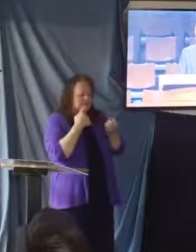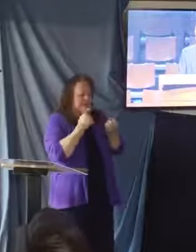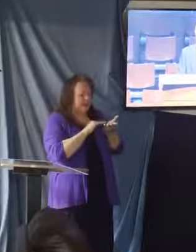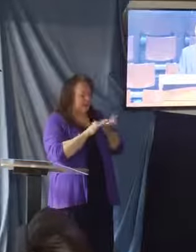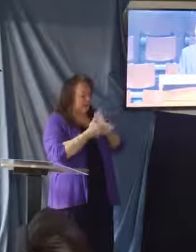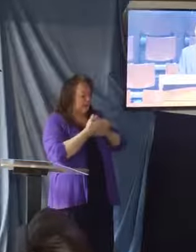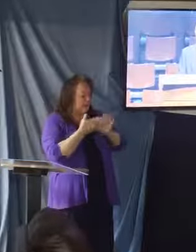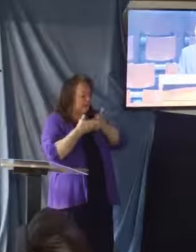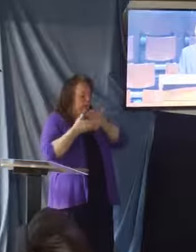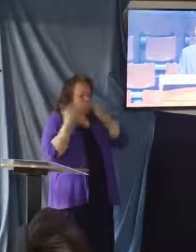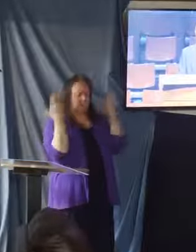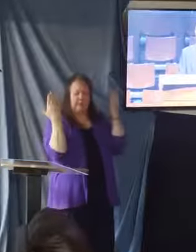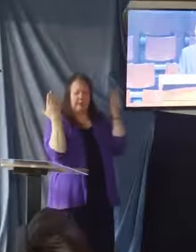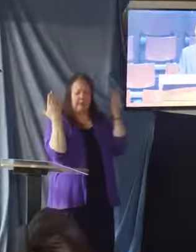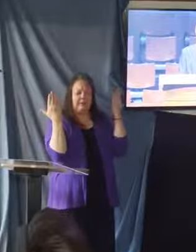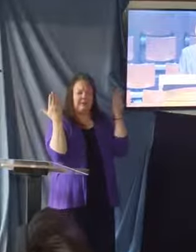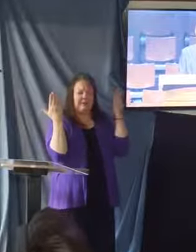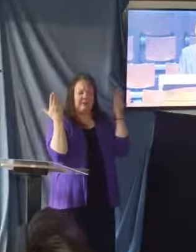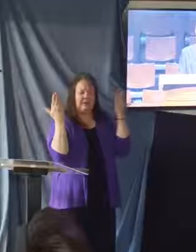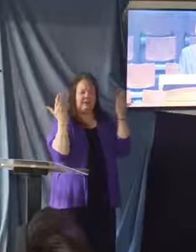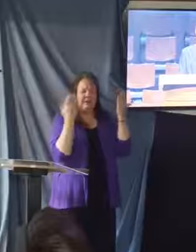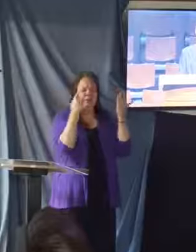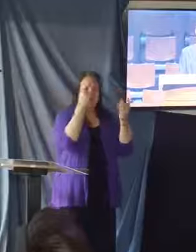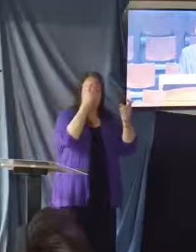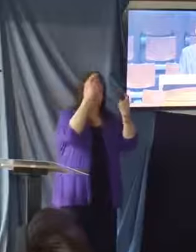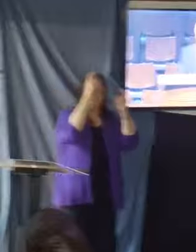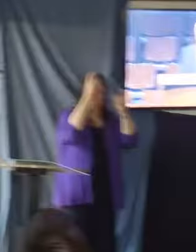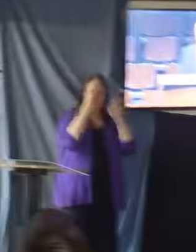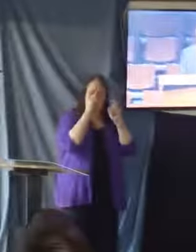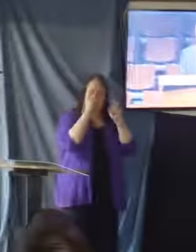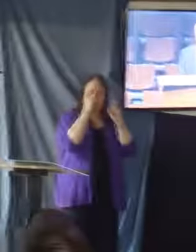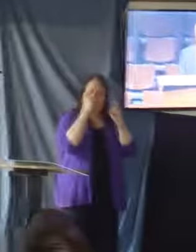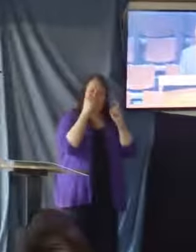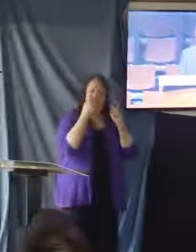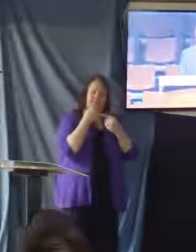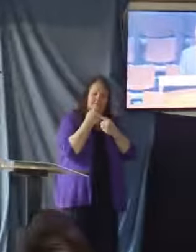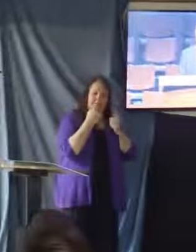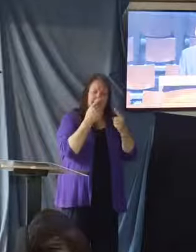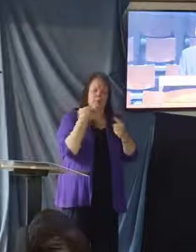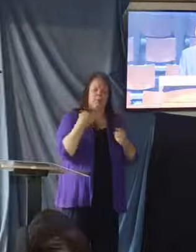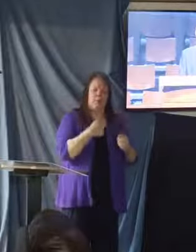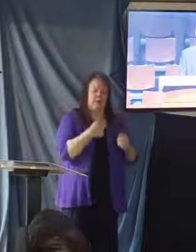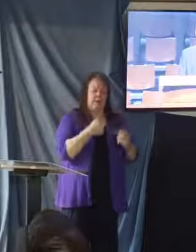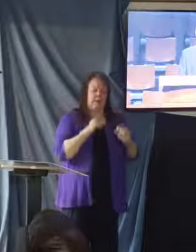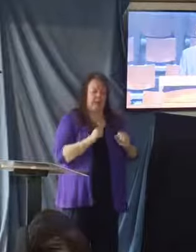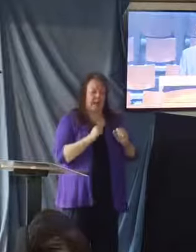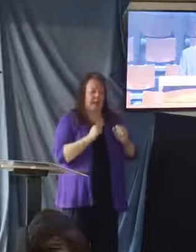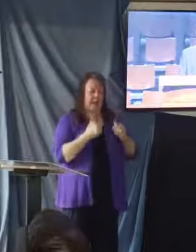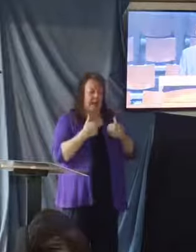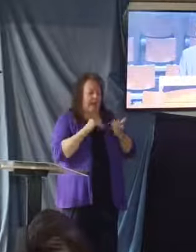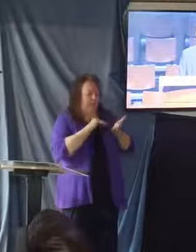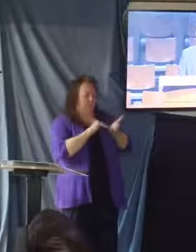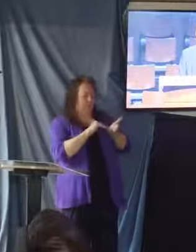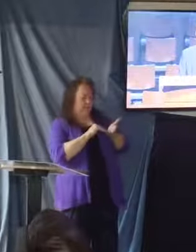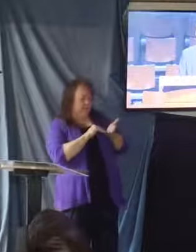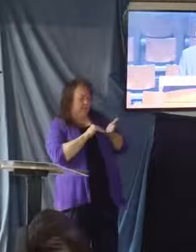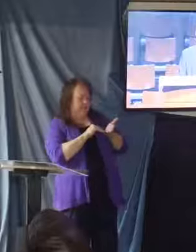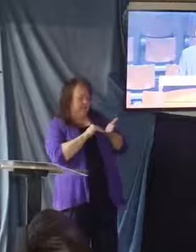sin, that is provided for you declaring us to be forgiven, righteous